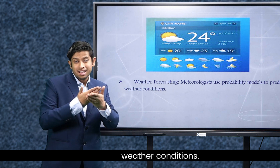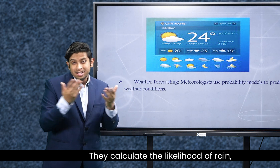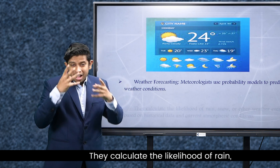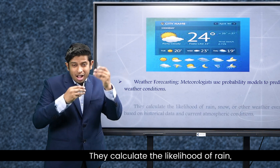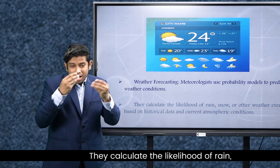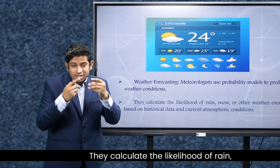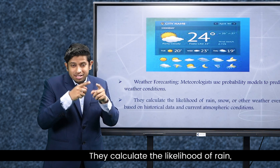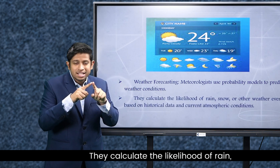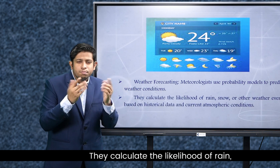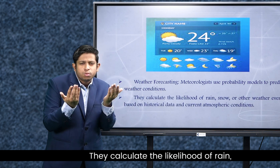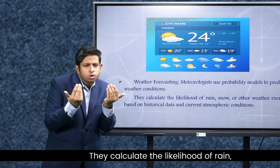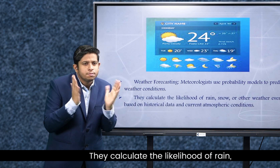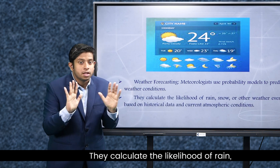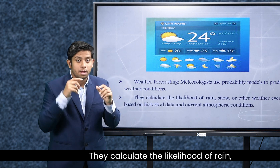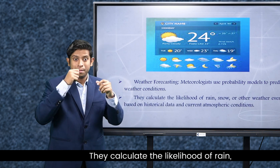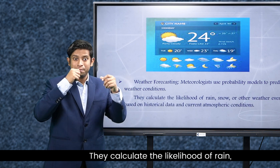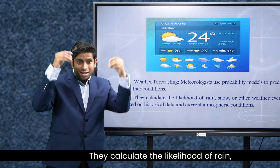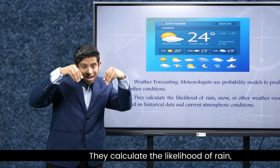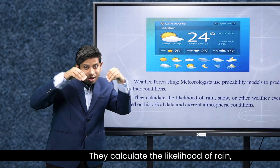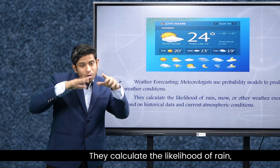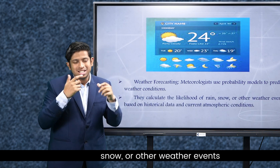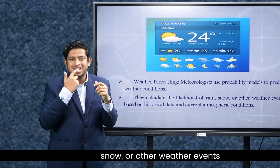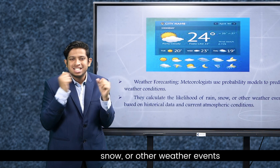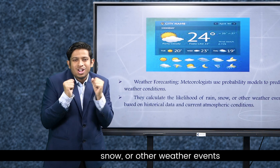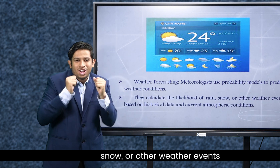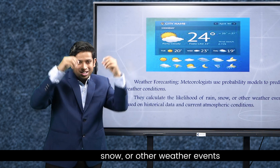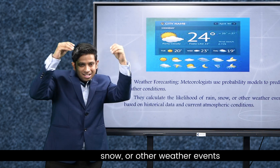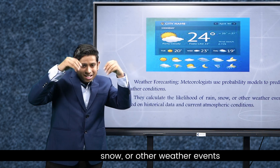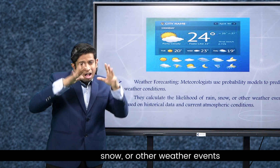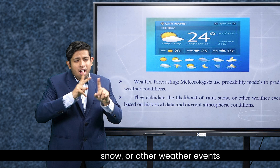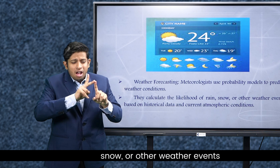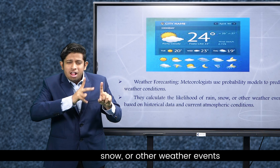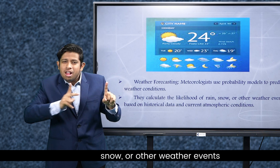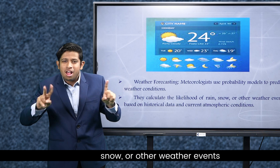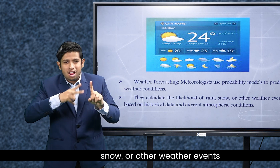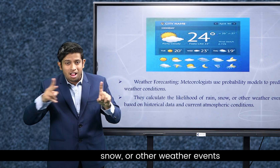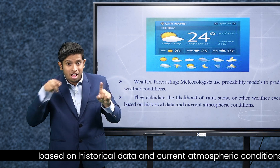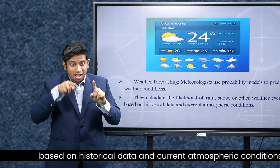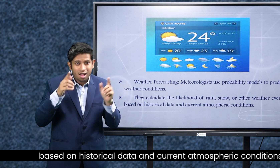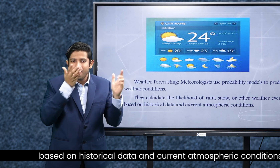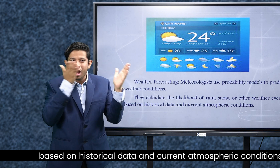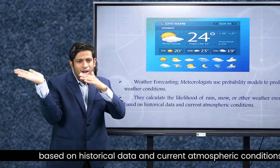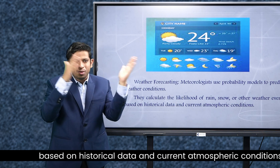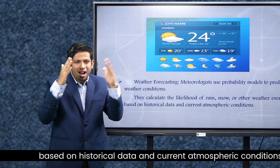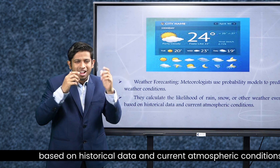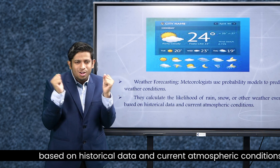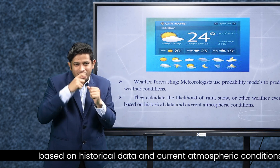They calculate the likelihood of rain, snow, or other weather events based on historical data